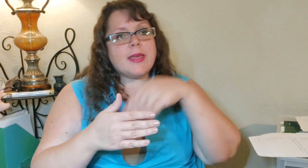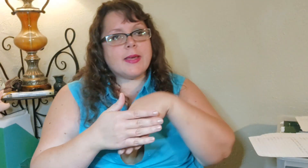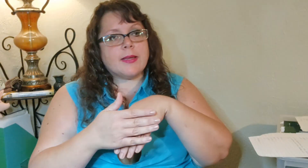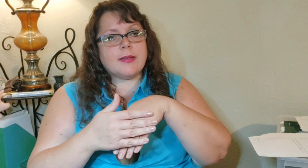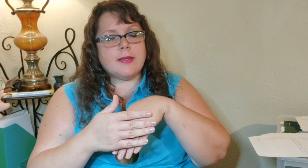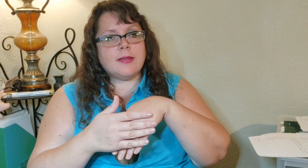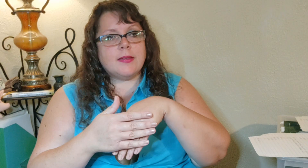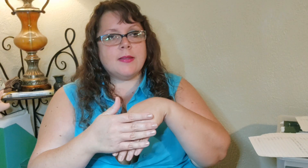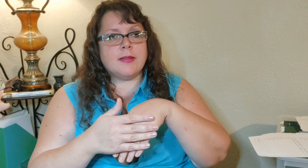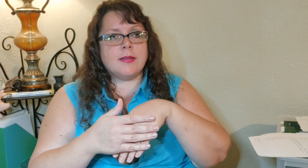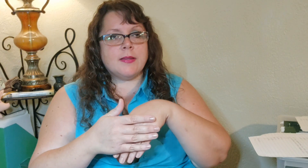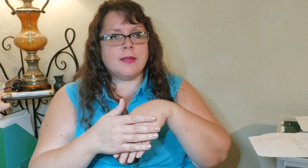In,